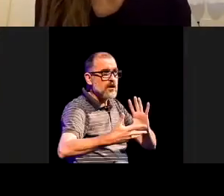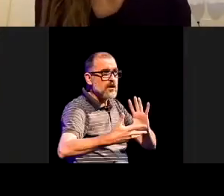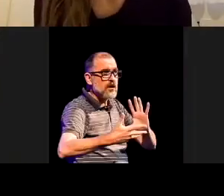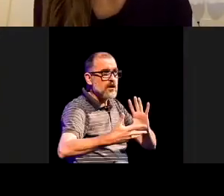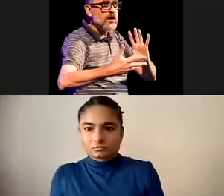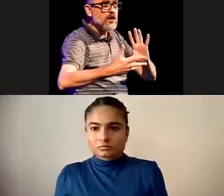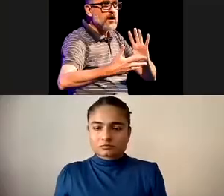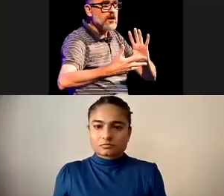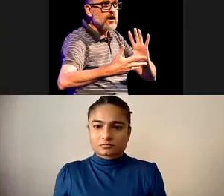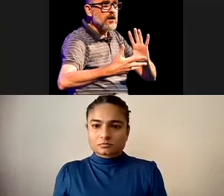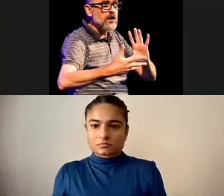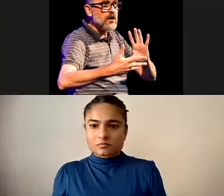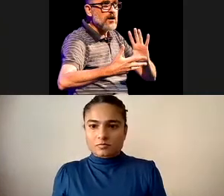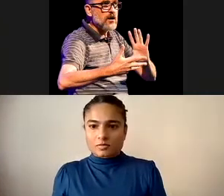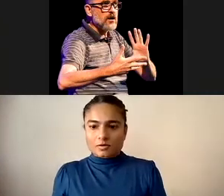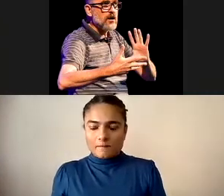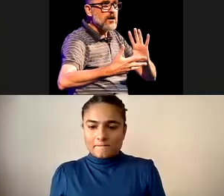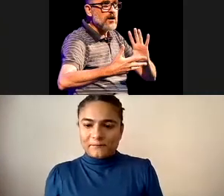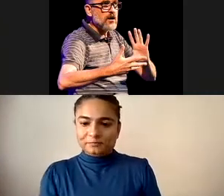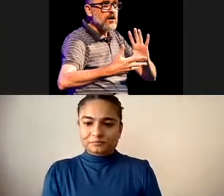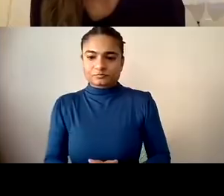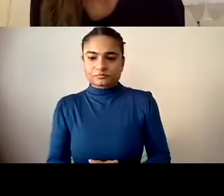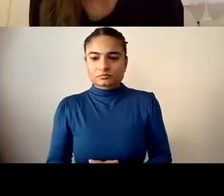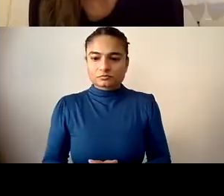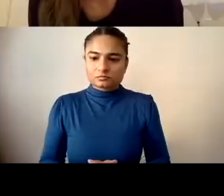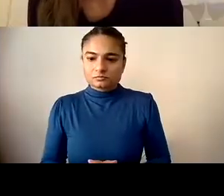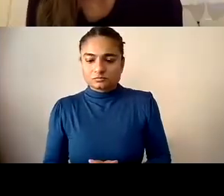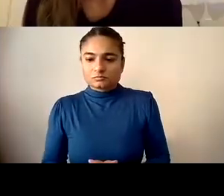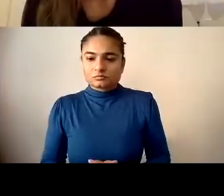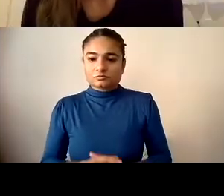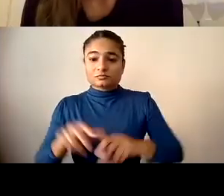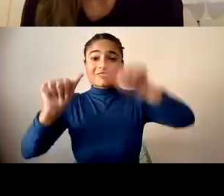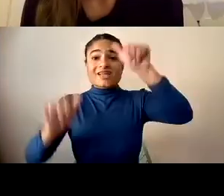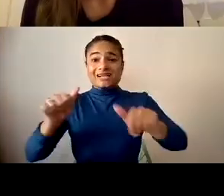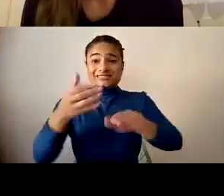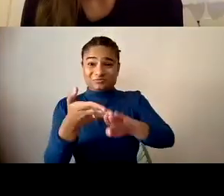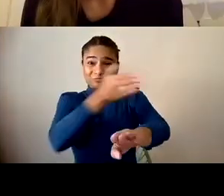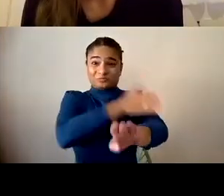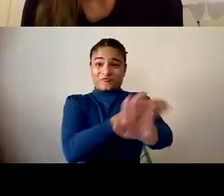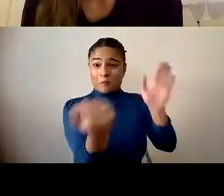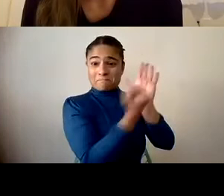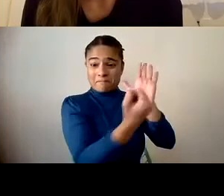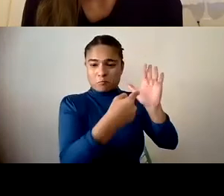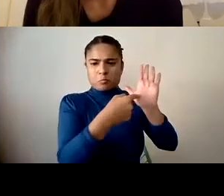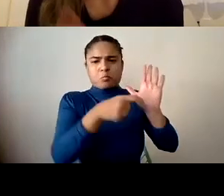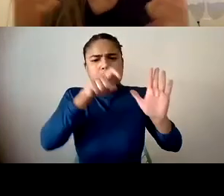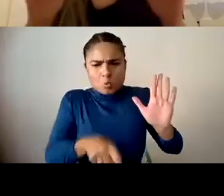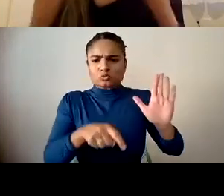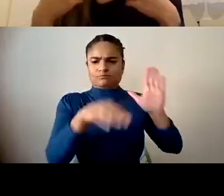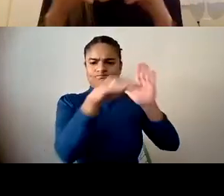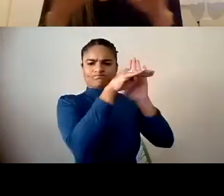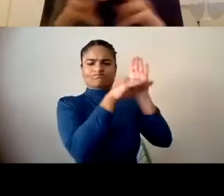have you should have an interpreter mentor. Do we still have an interpreter on the